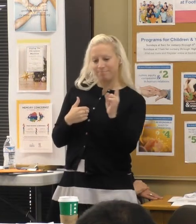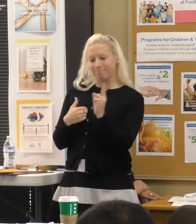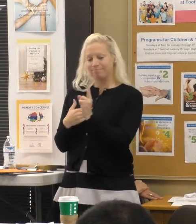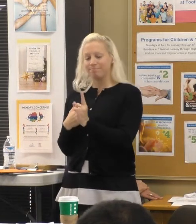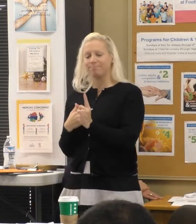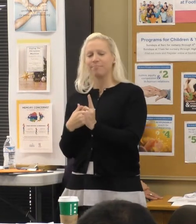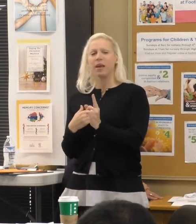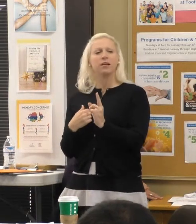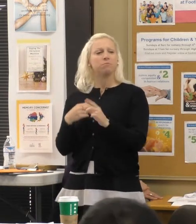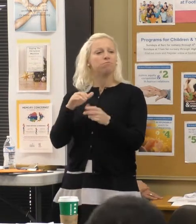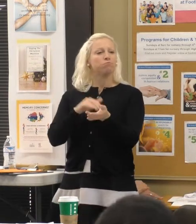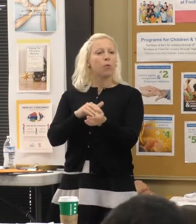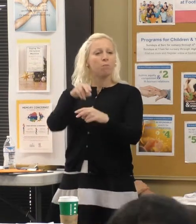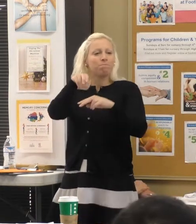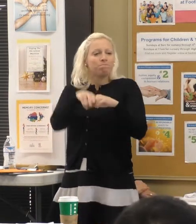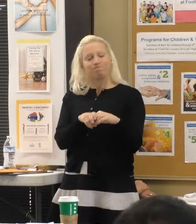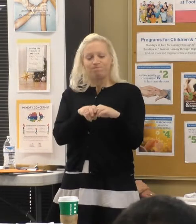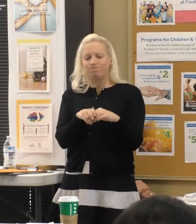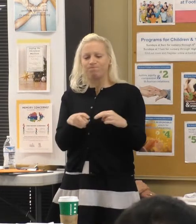the doctor's room,